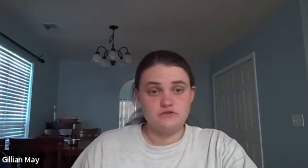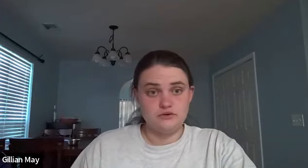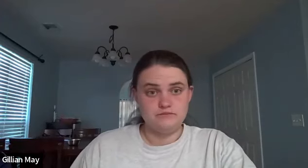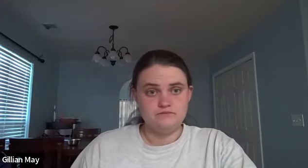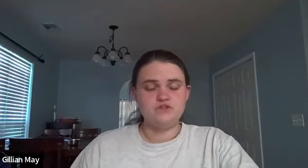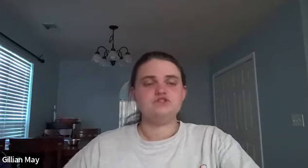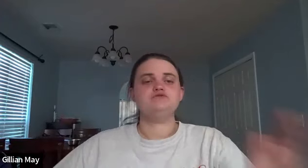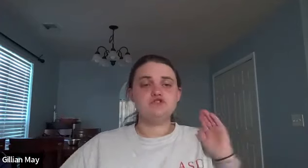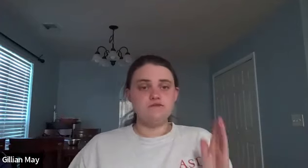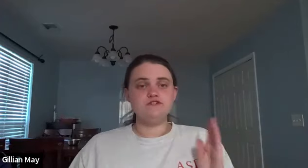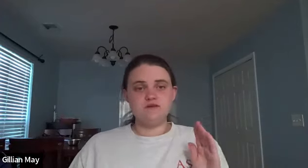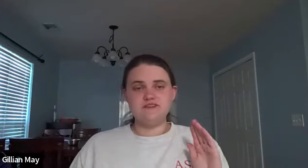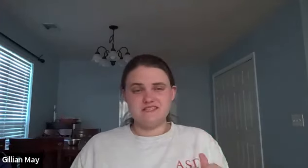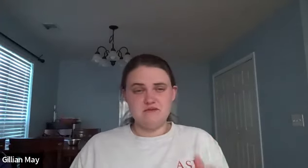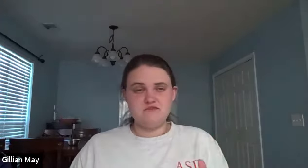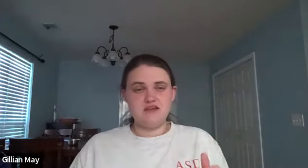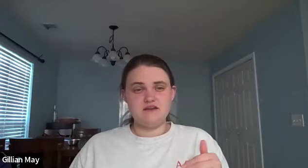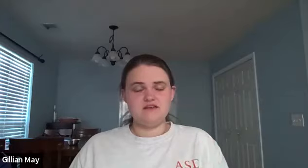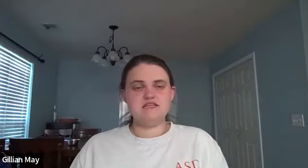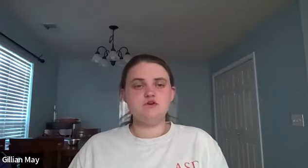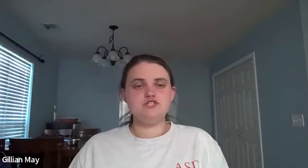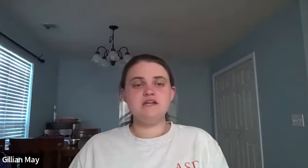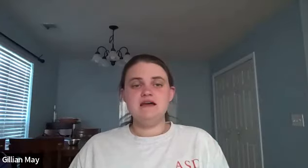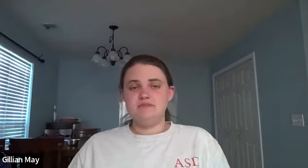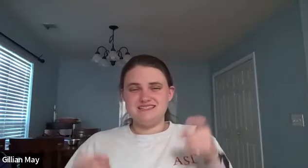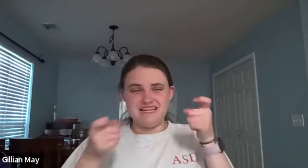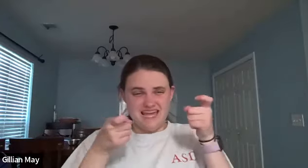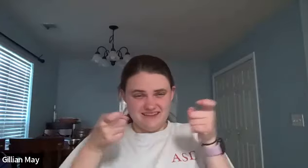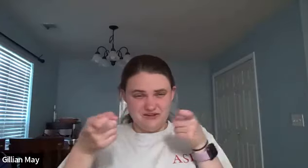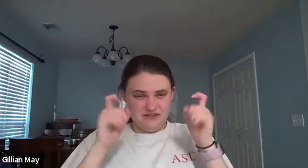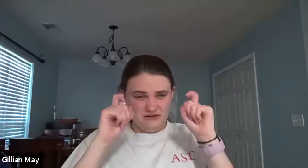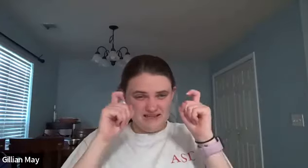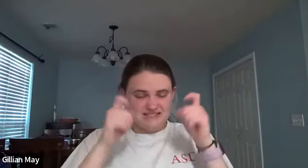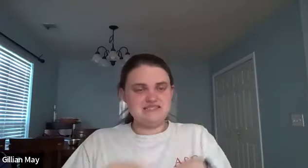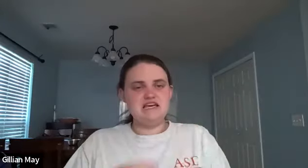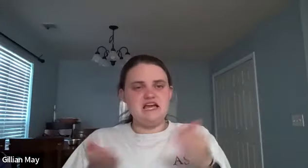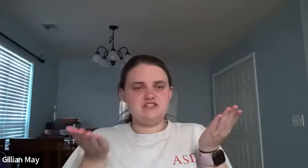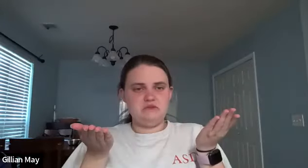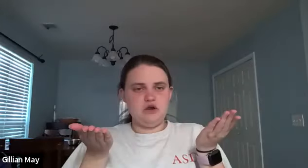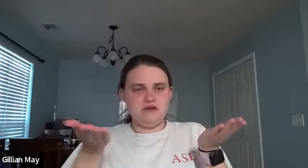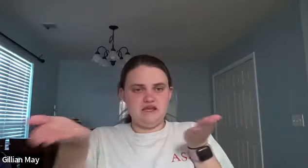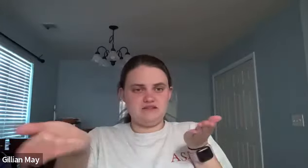server. So server is going to be the same thing, kind of that same motion, but instead of like our little X's, it's going to be open hands.